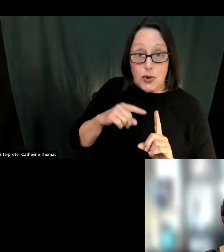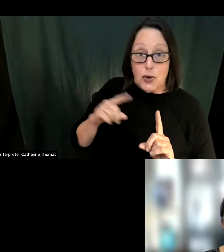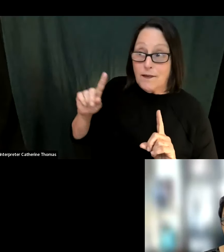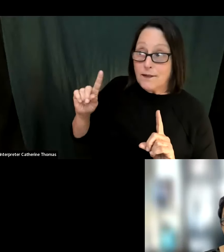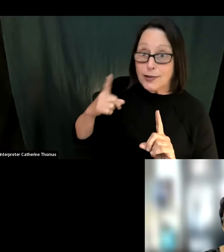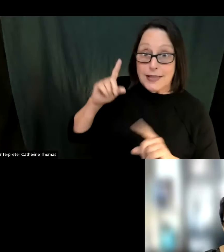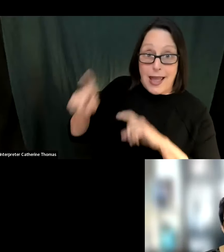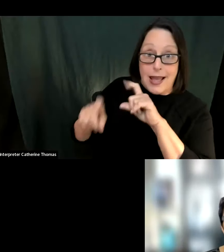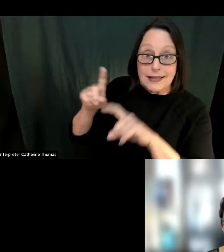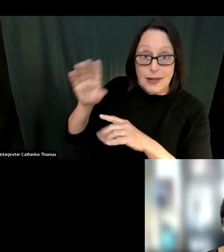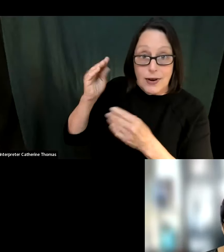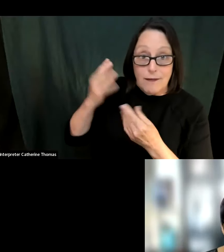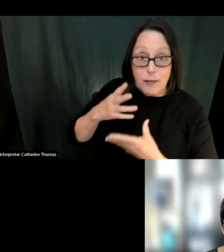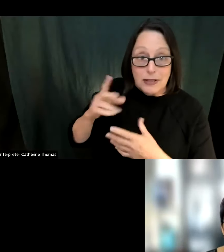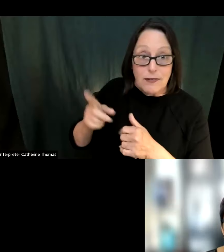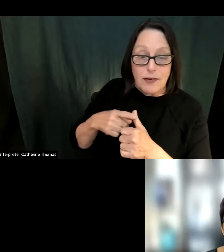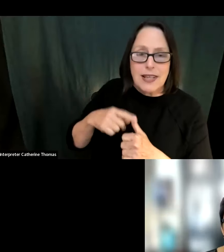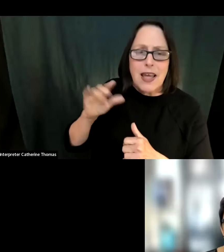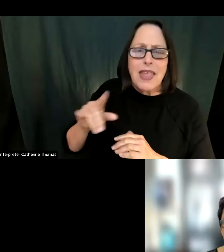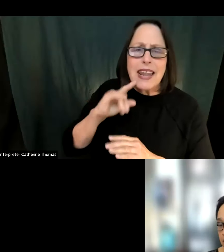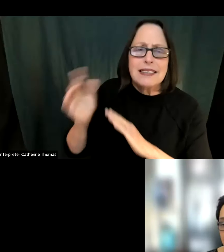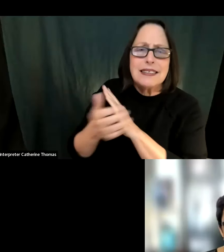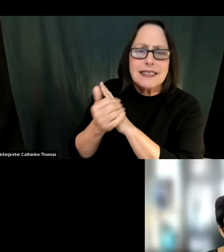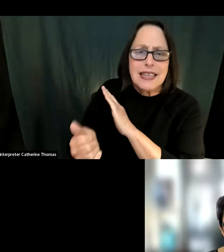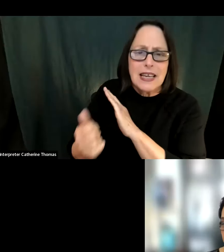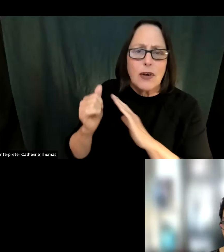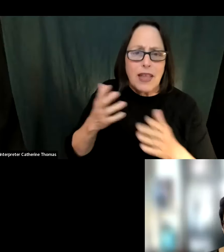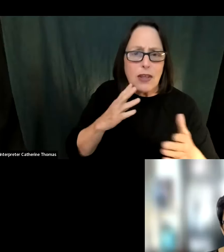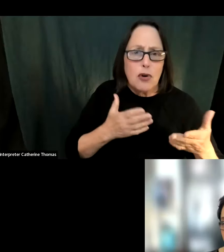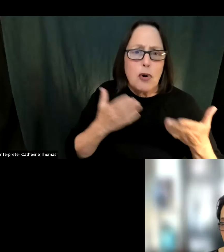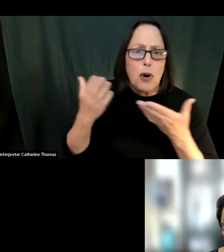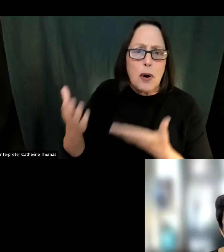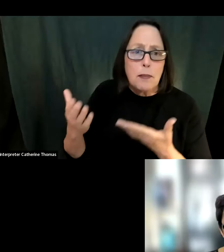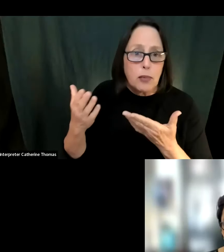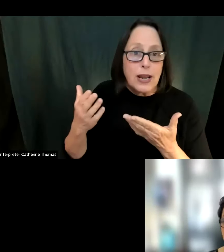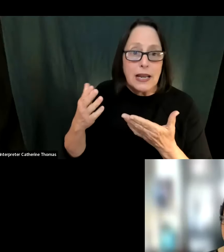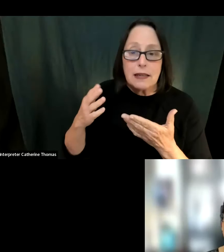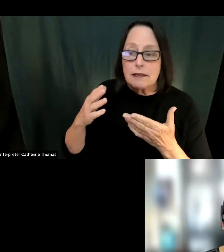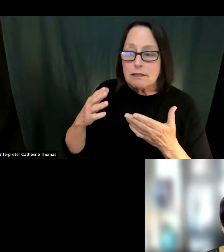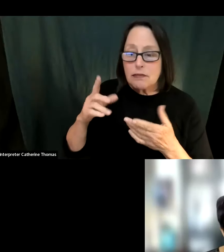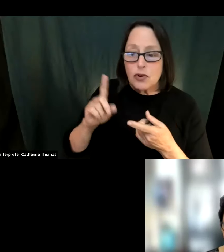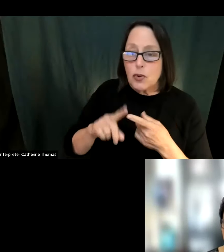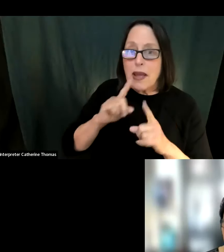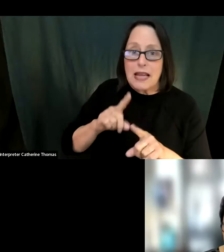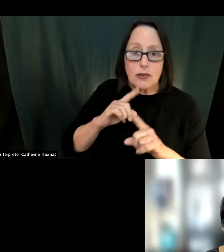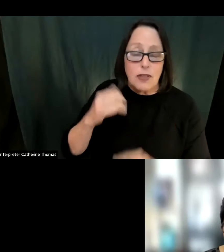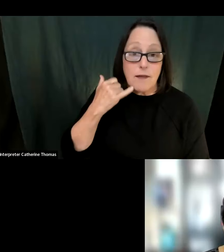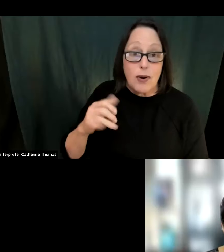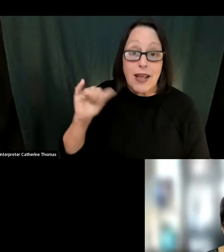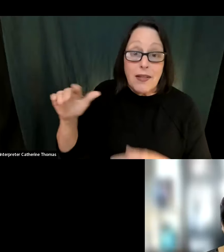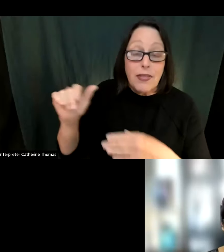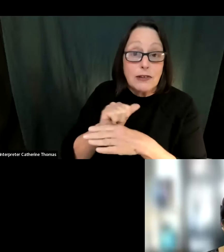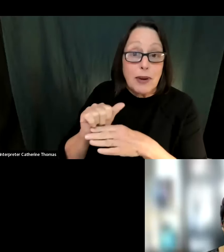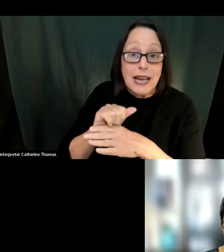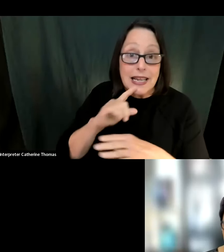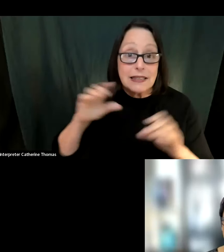that sort of, and that is a skill set that you will bring to the table as a person who's answering the phone. And that training, it's possible to